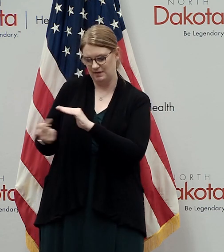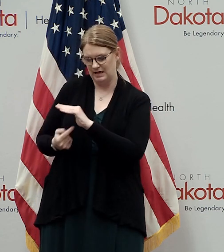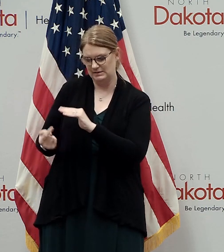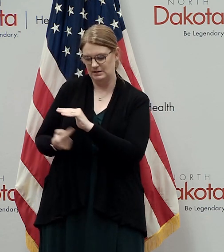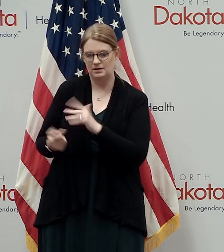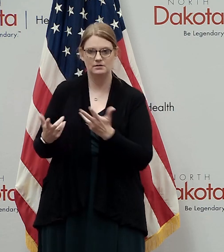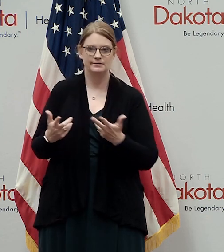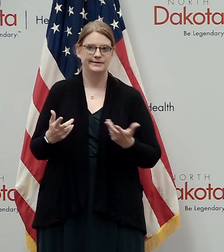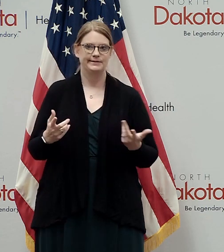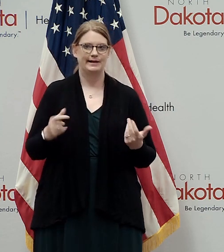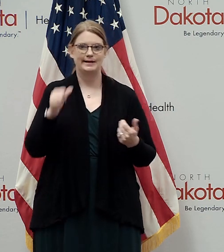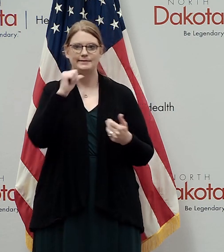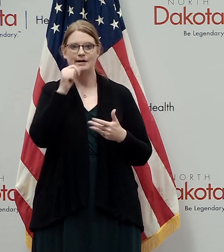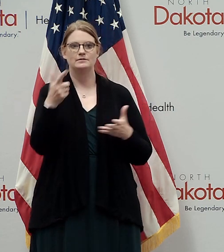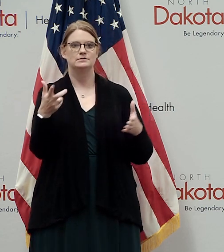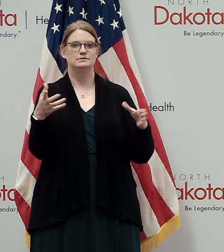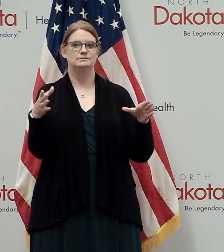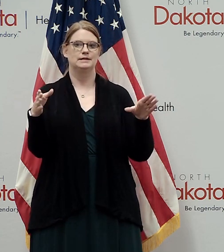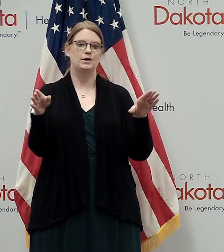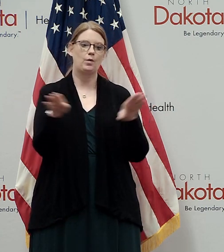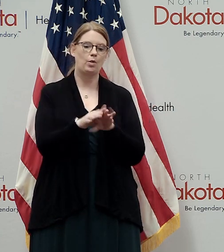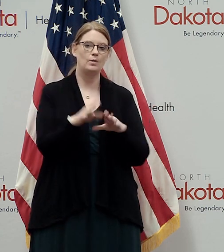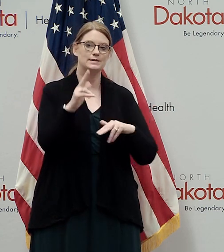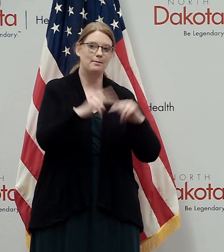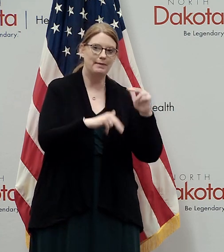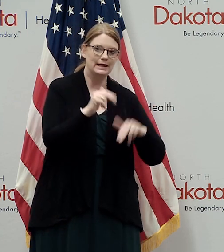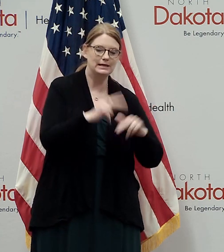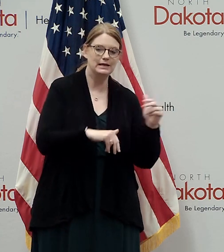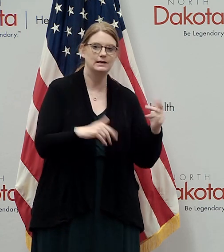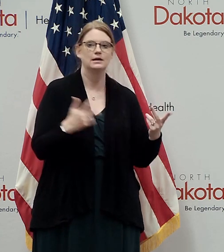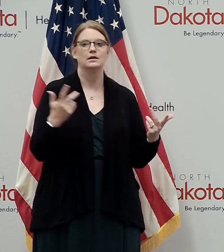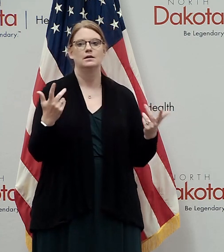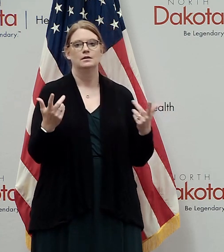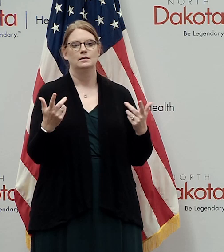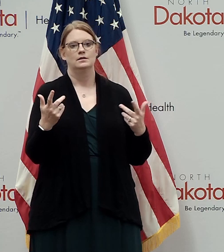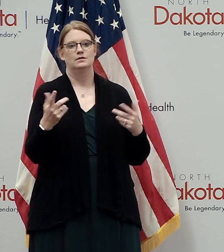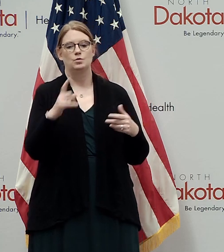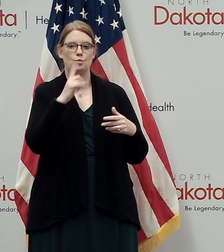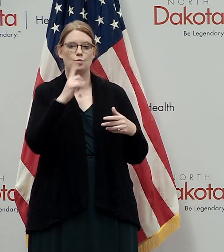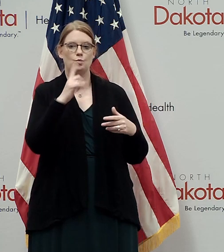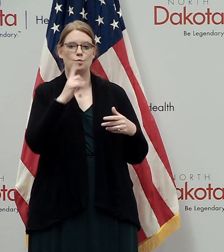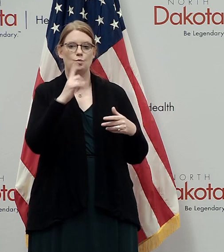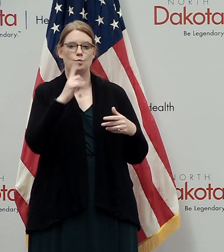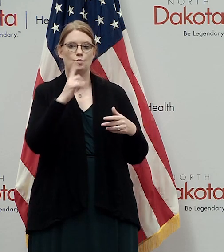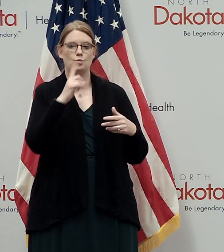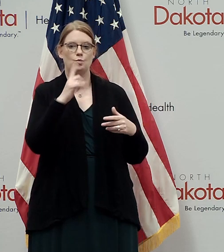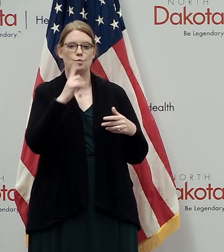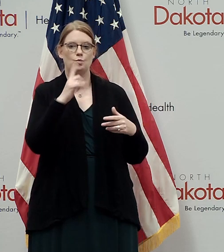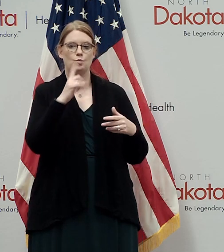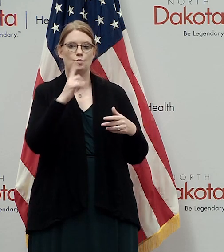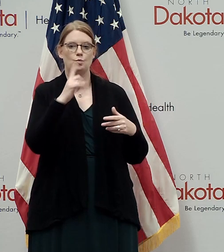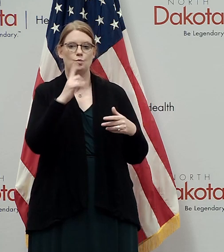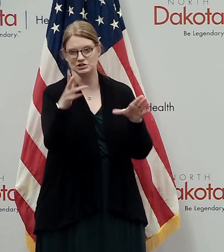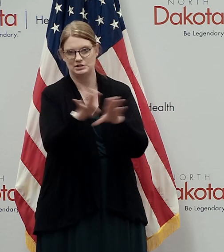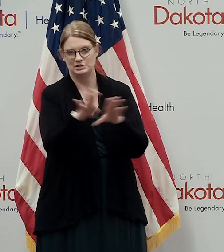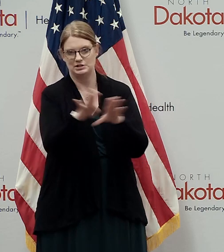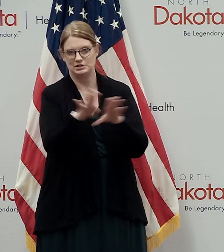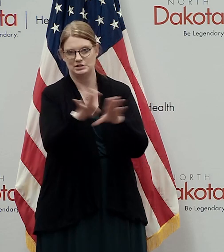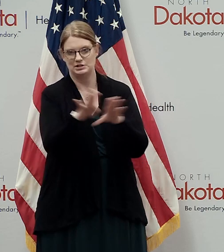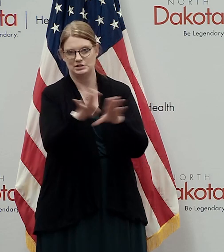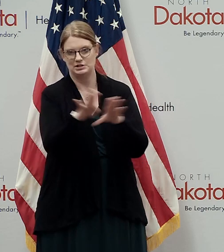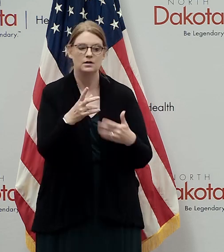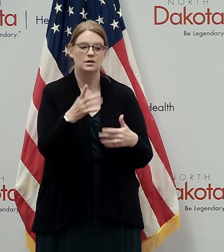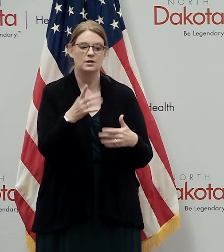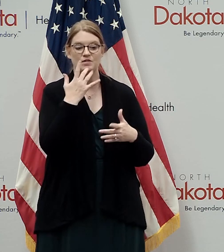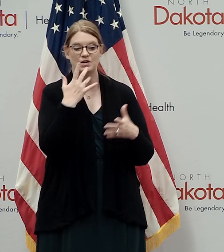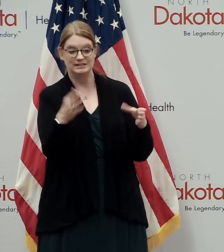down, a building, and versus having to shut down a building. You'd rather shut down a building than shut down a district, and you'd rather shut down a district than have to